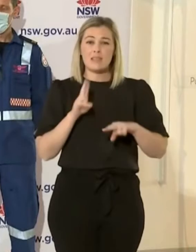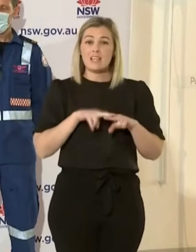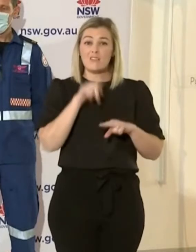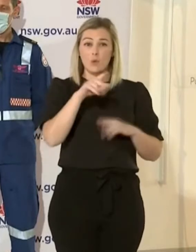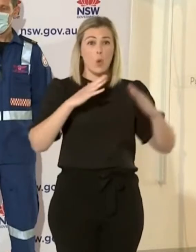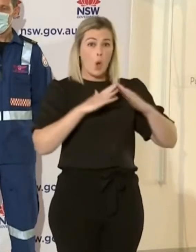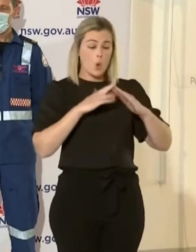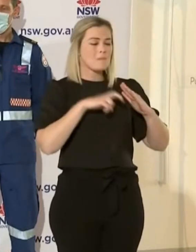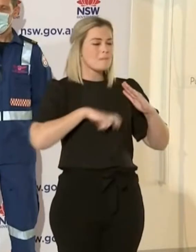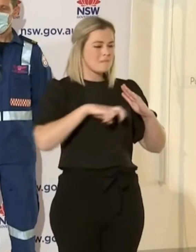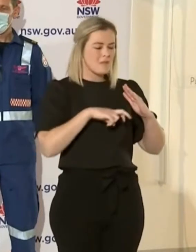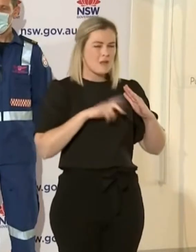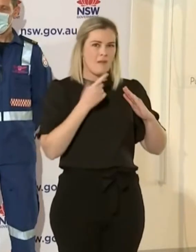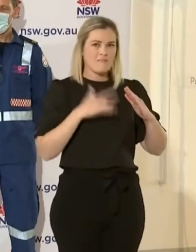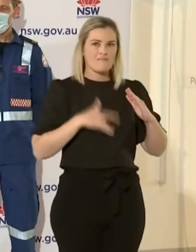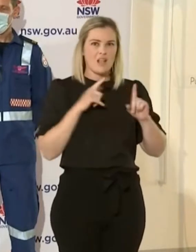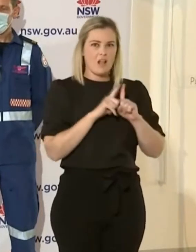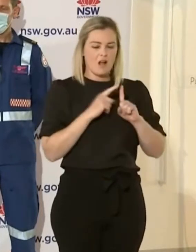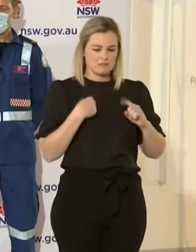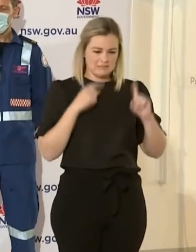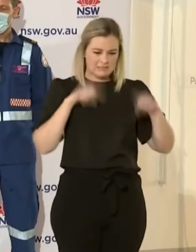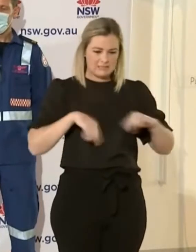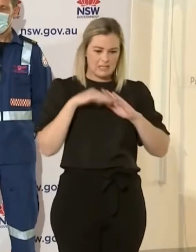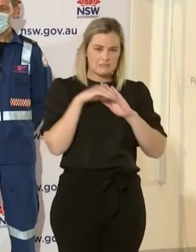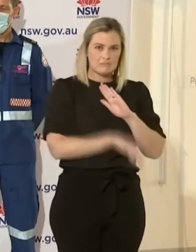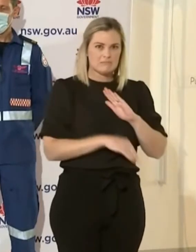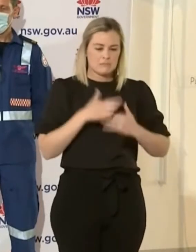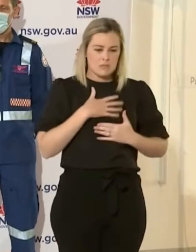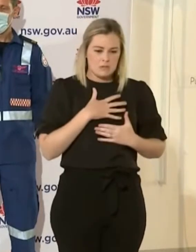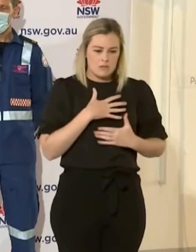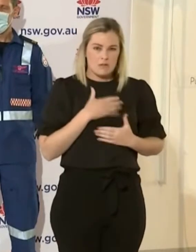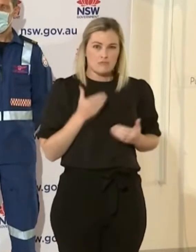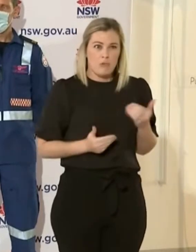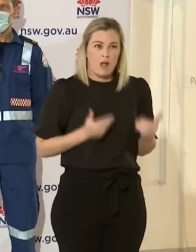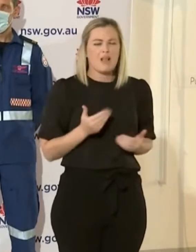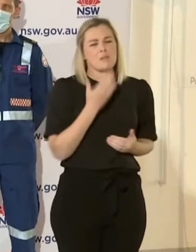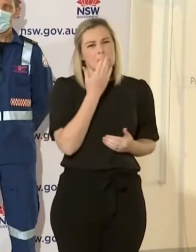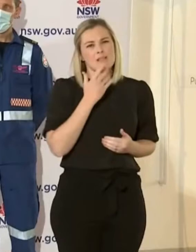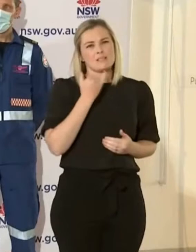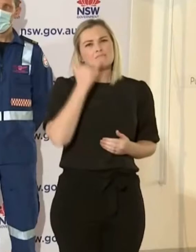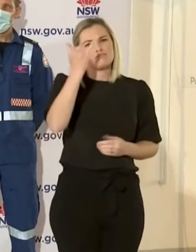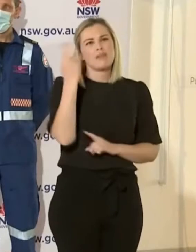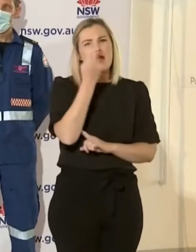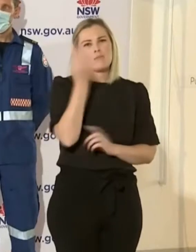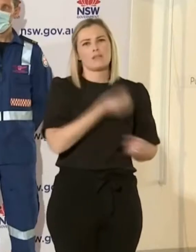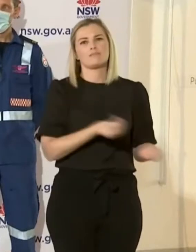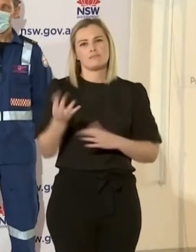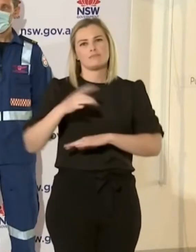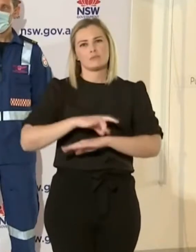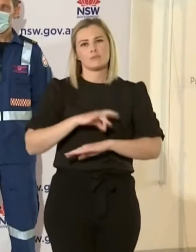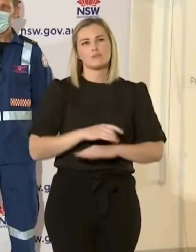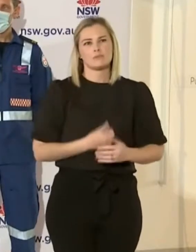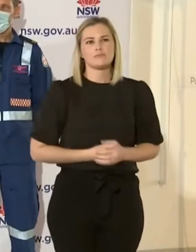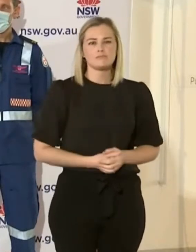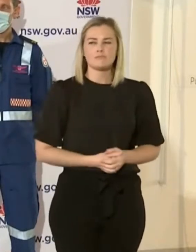getting worse, please contact the health system and make sure you come into hospital. Are you comfortable with the level of care people are receiving